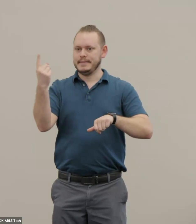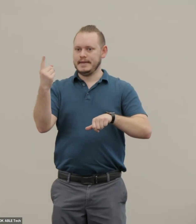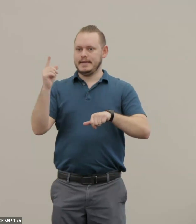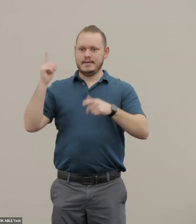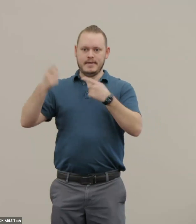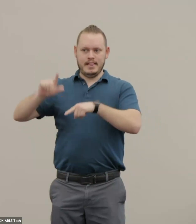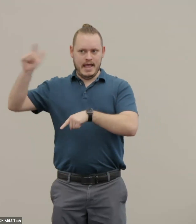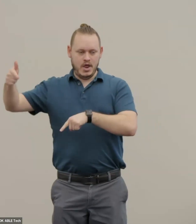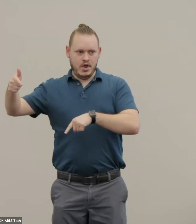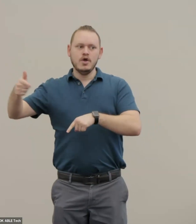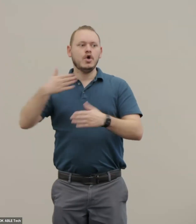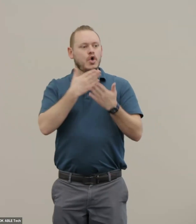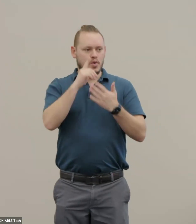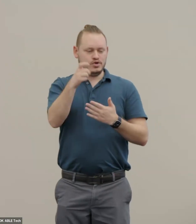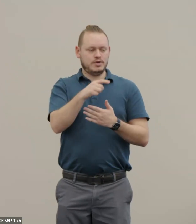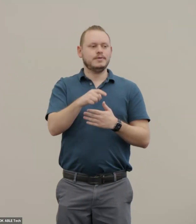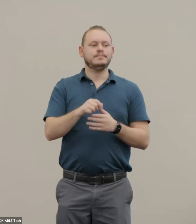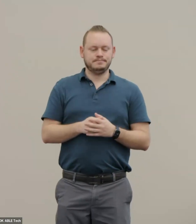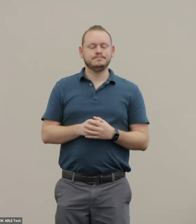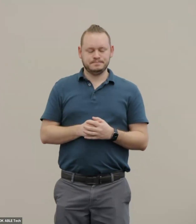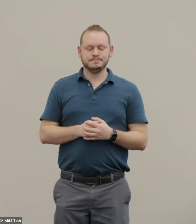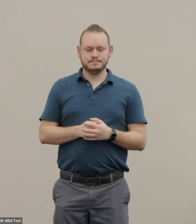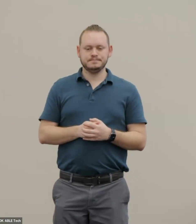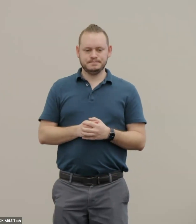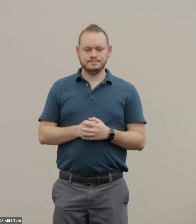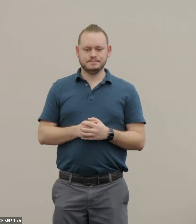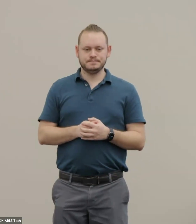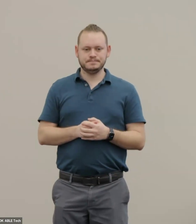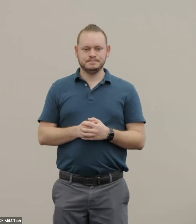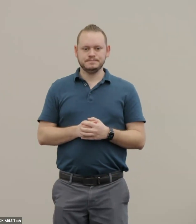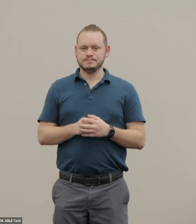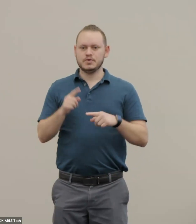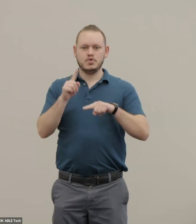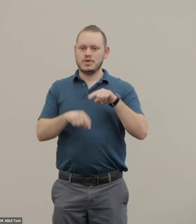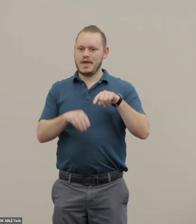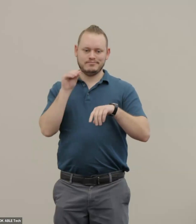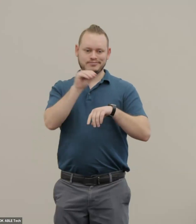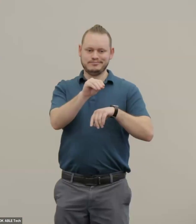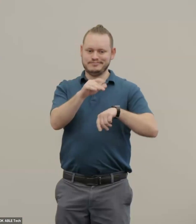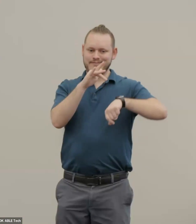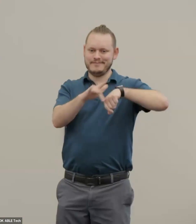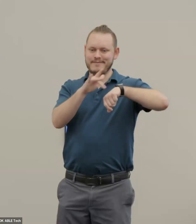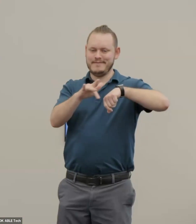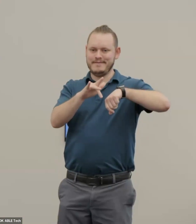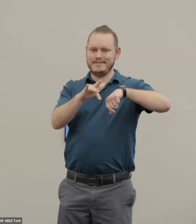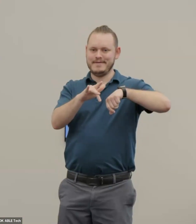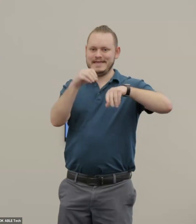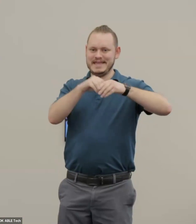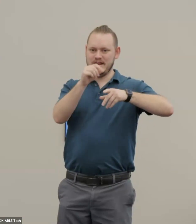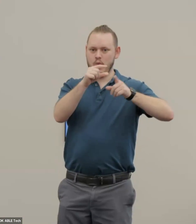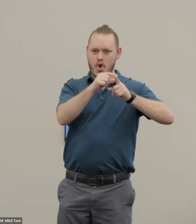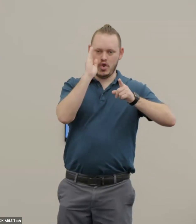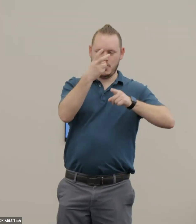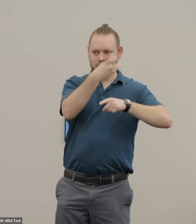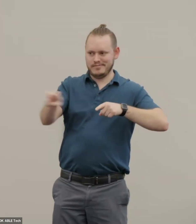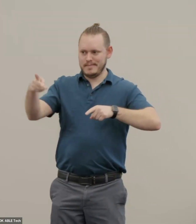happens later? Yeah, that's a good question. You cannot insert form fields in Word that will work when